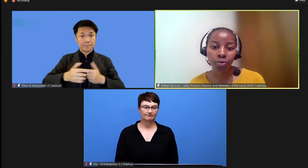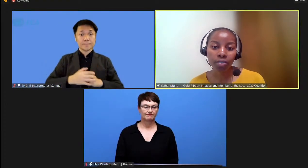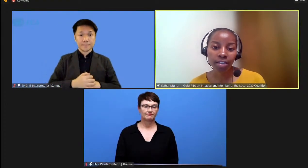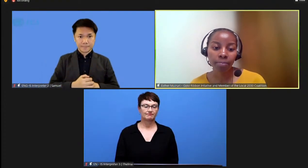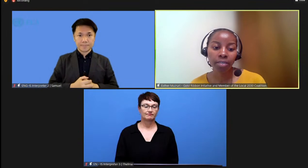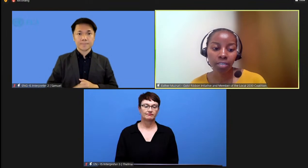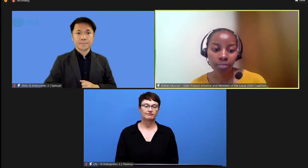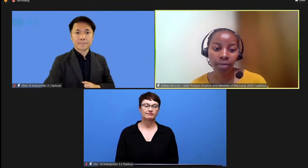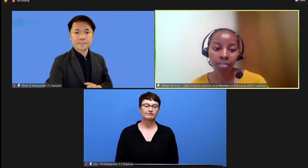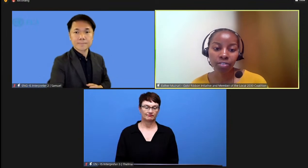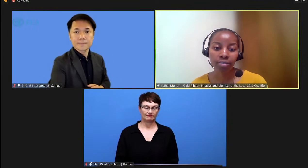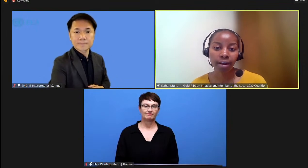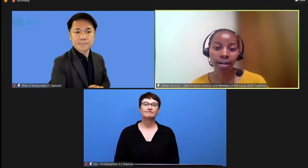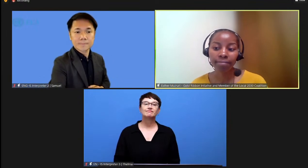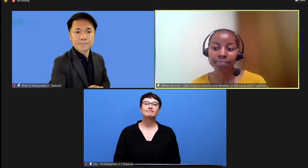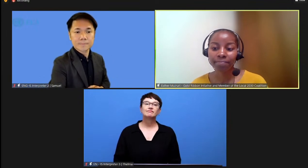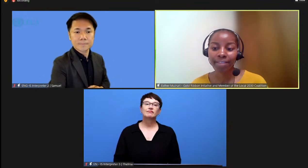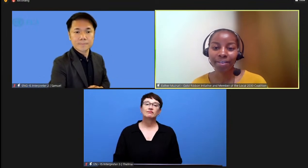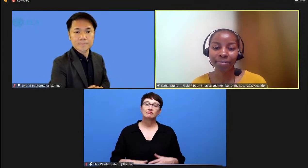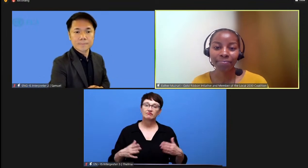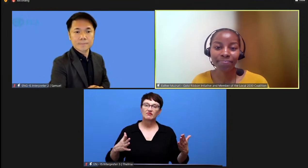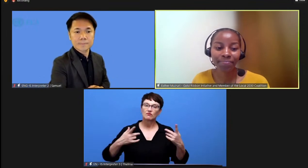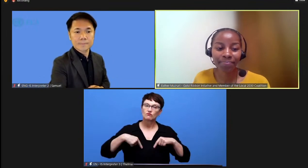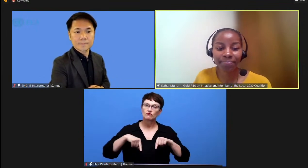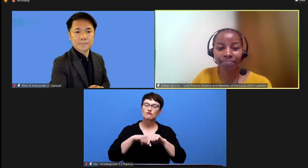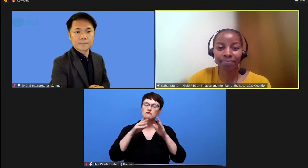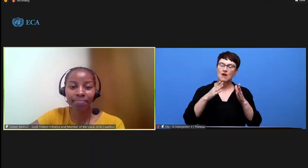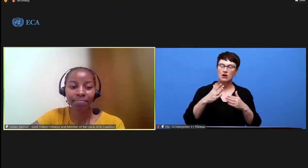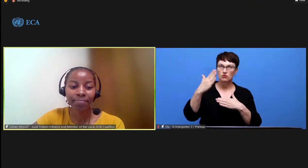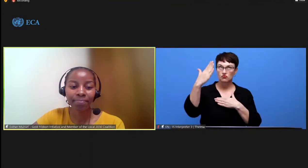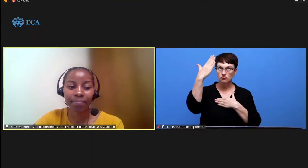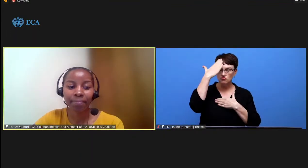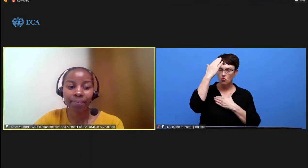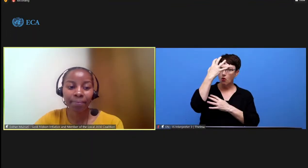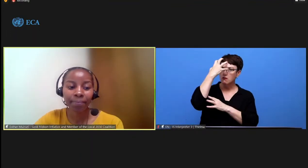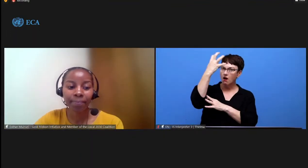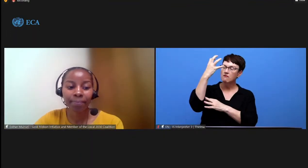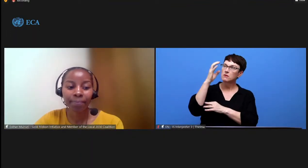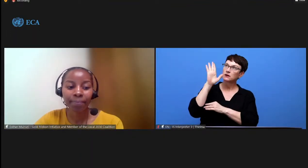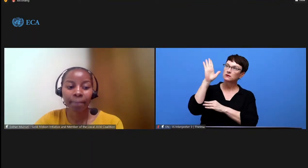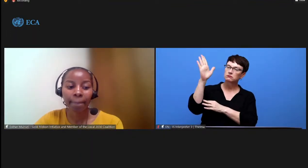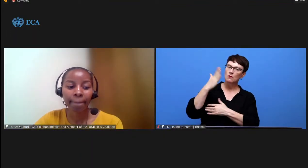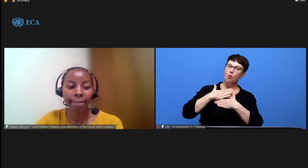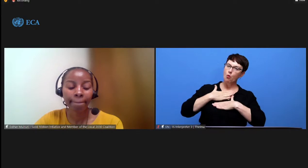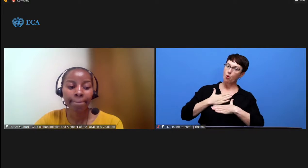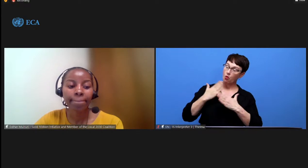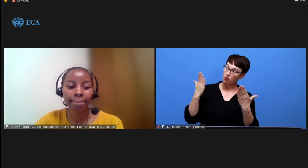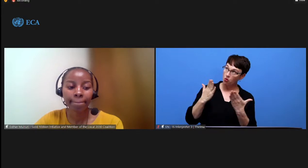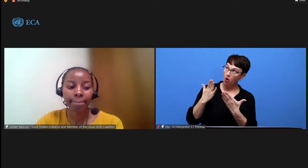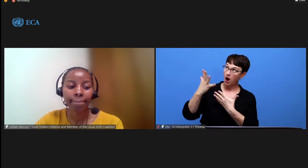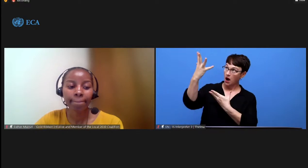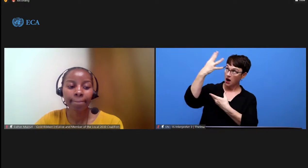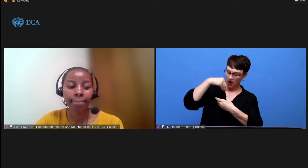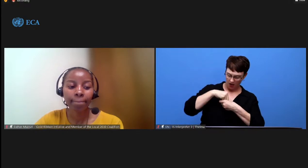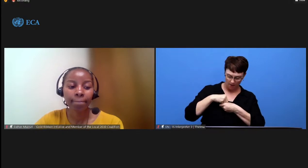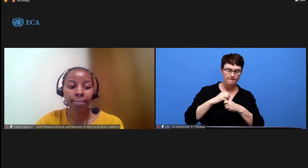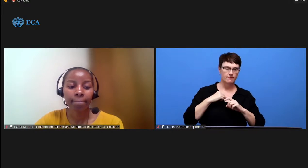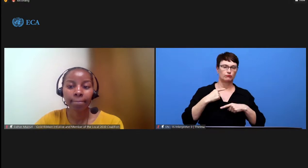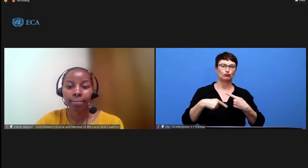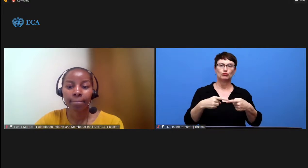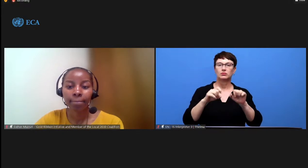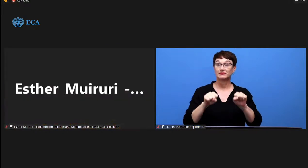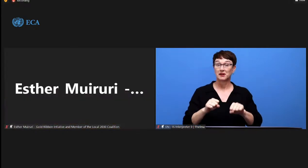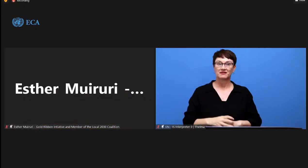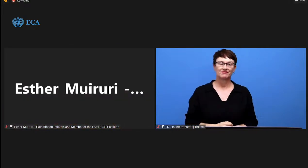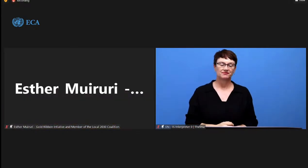reflect on what government aspirations are. Thank you. Thank you very much, Esther. Ladies and gentlemen,